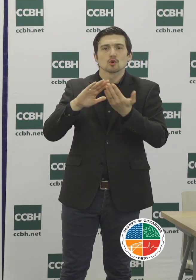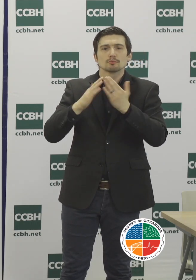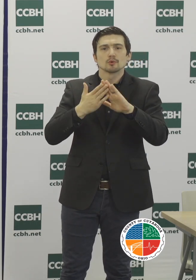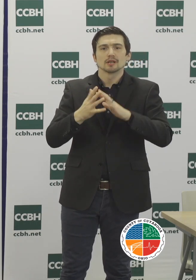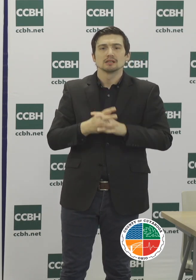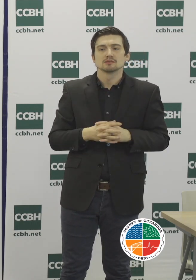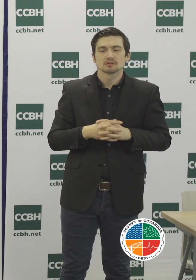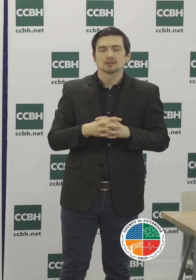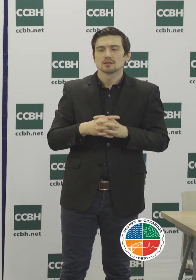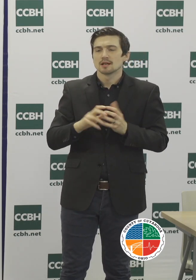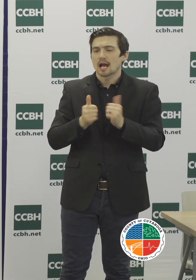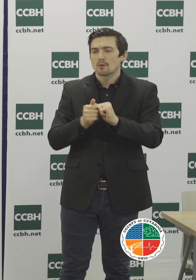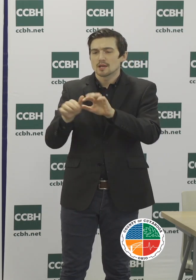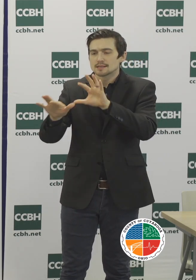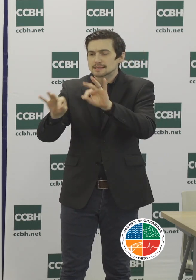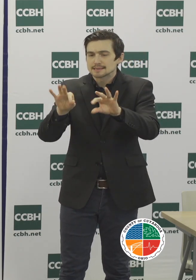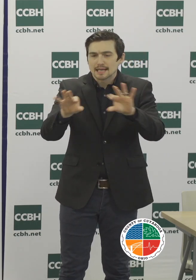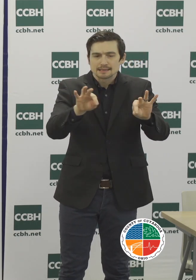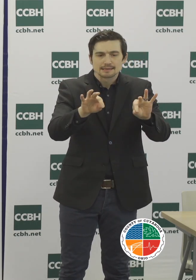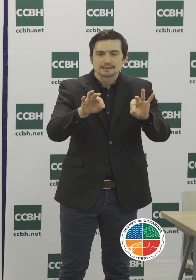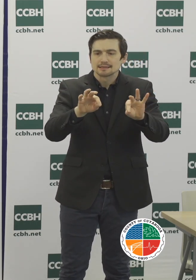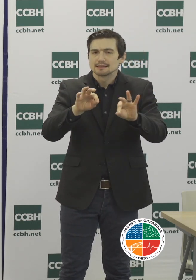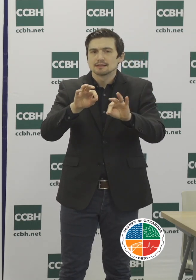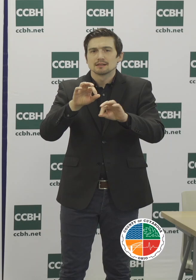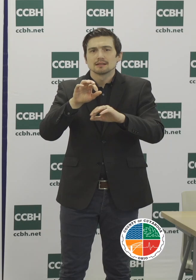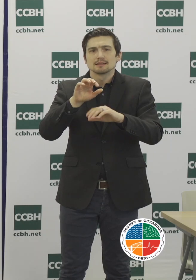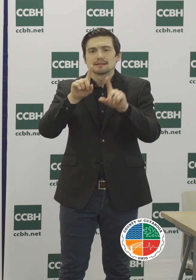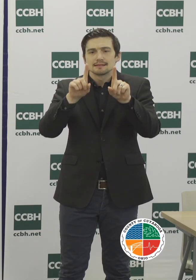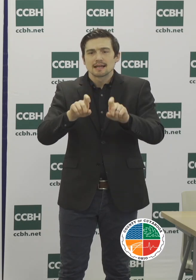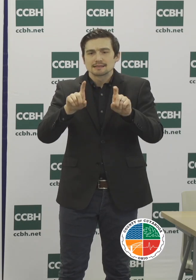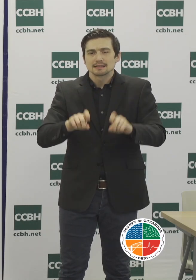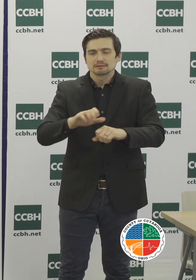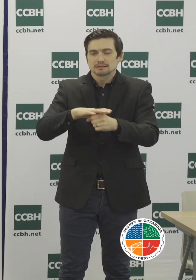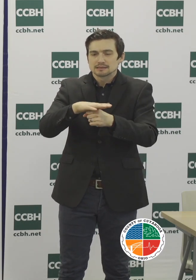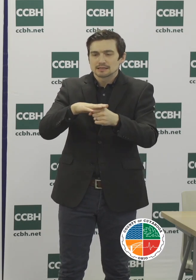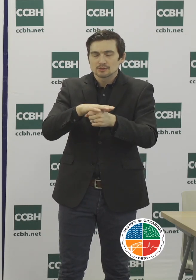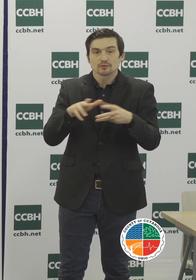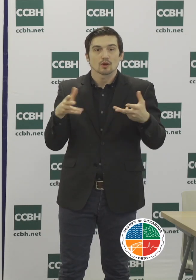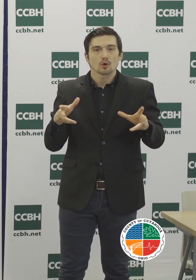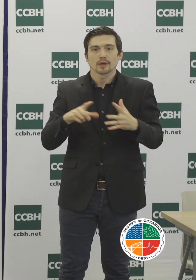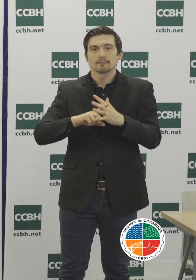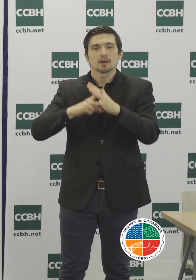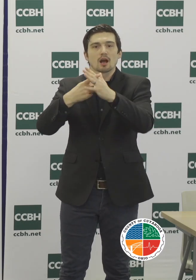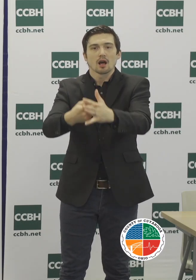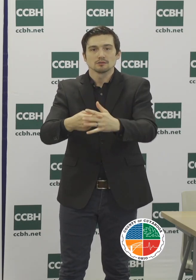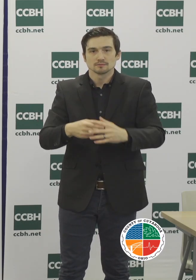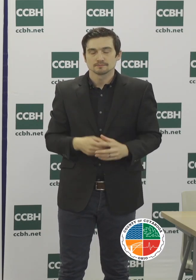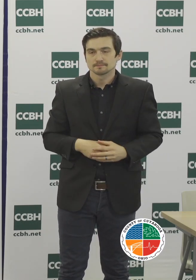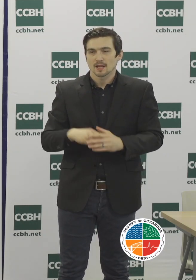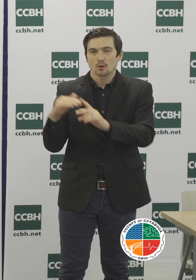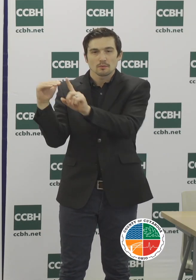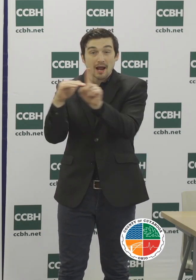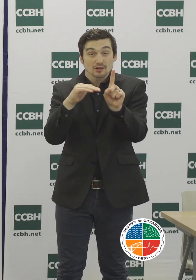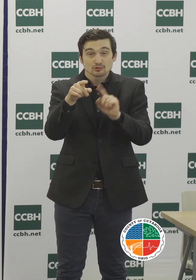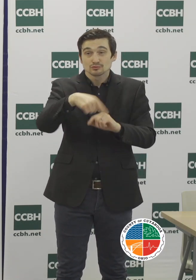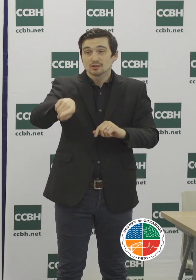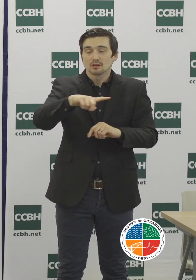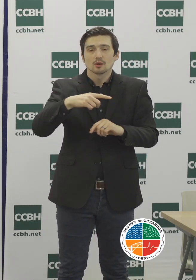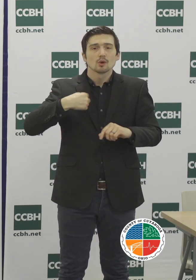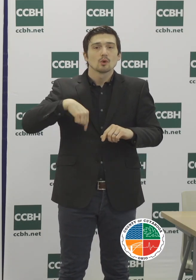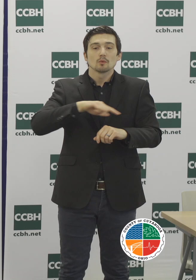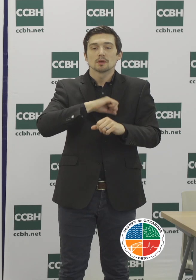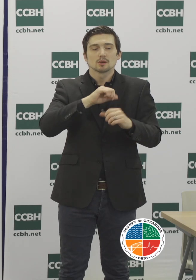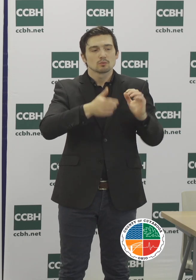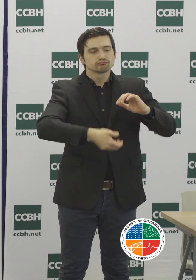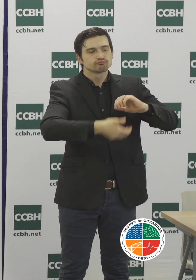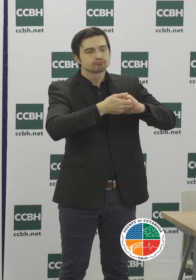process of selecting testing sites and working with local communities has already begun. And I'll remind you that we've been testing, working with Metro